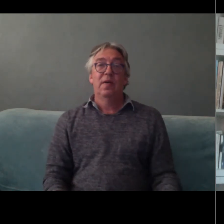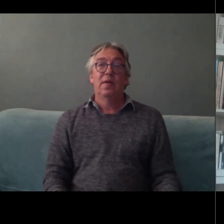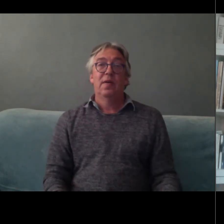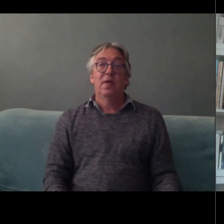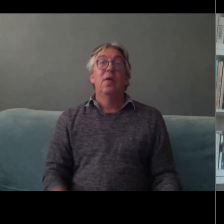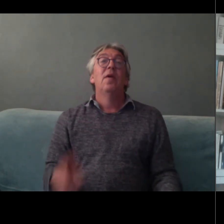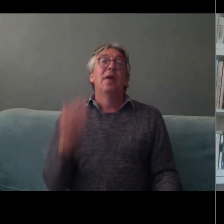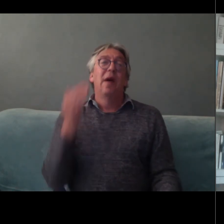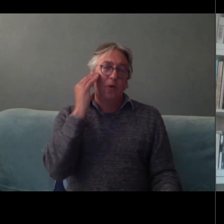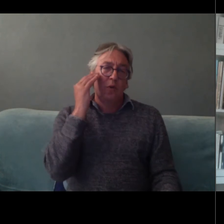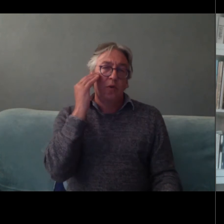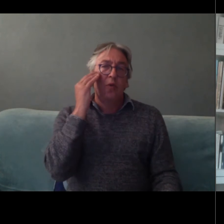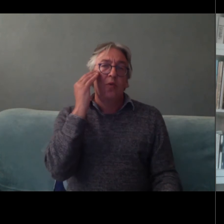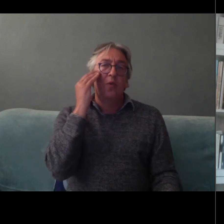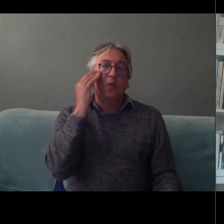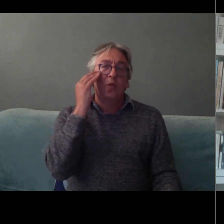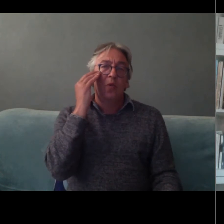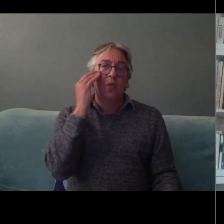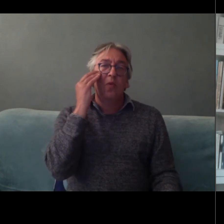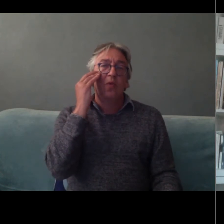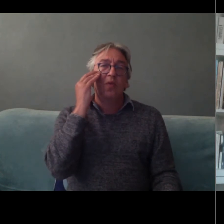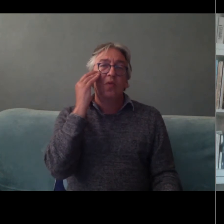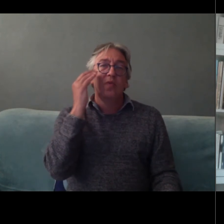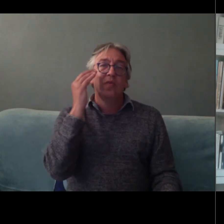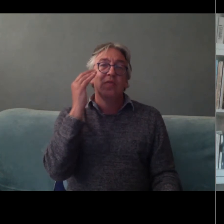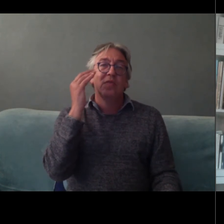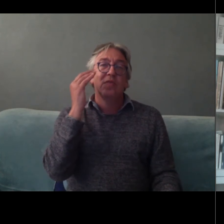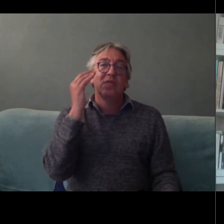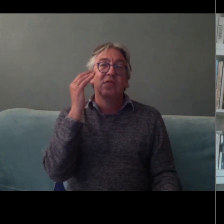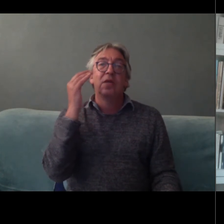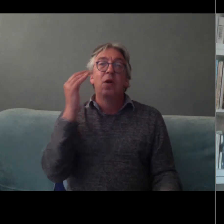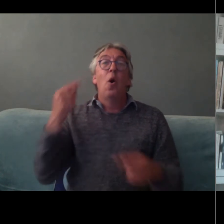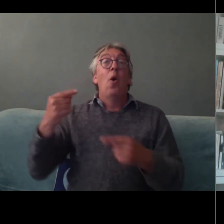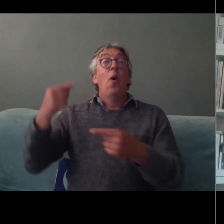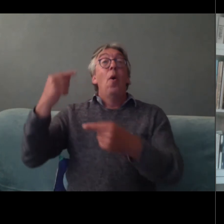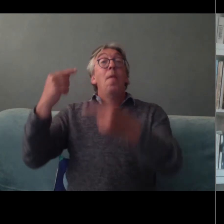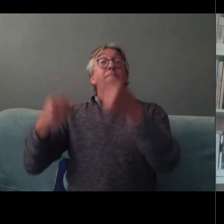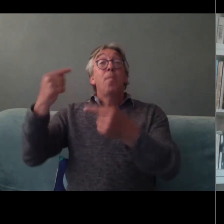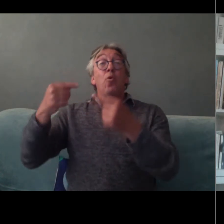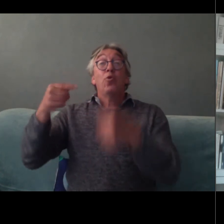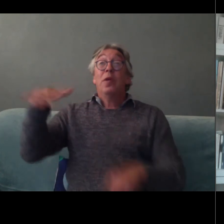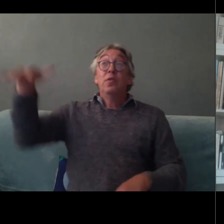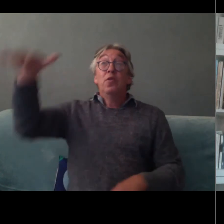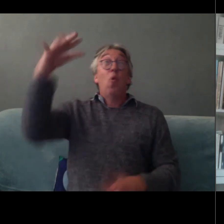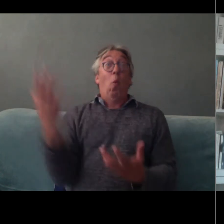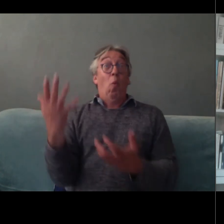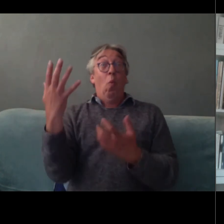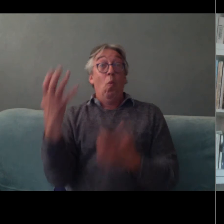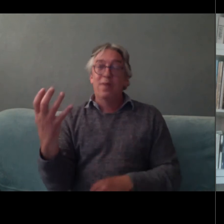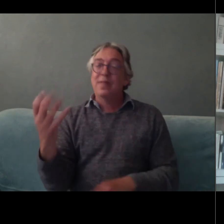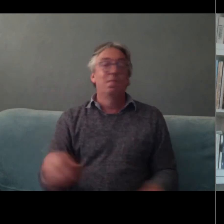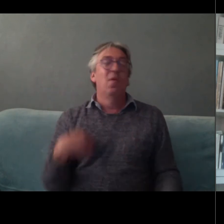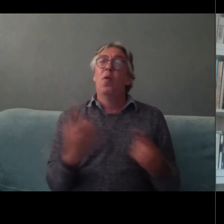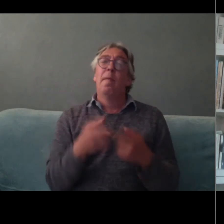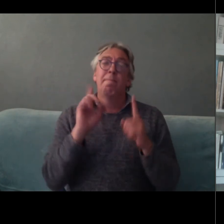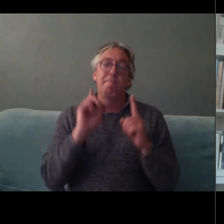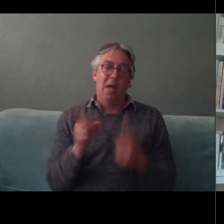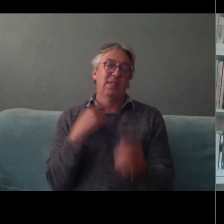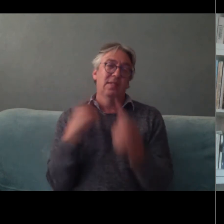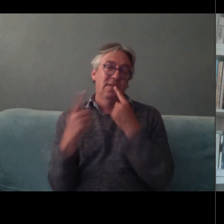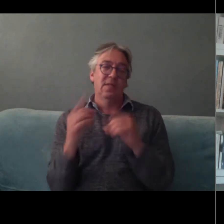know that's the financial possibilities of each country, but still we need to talk more and more